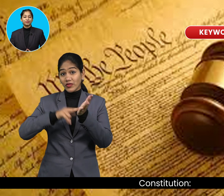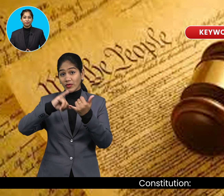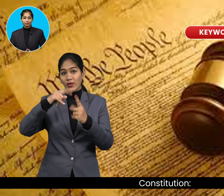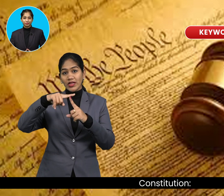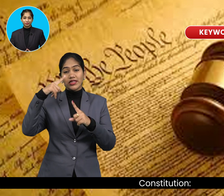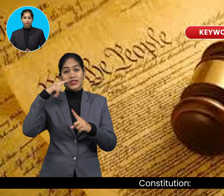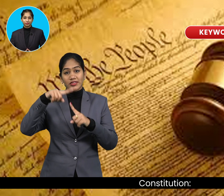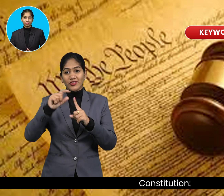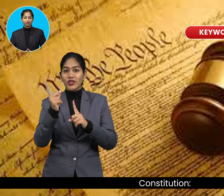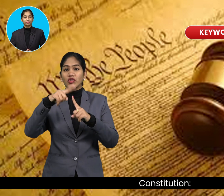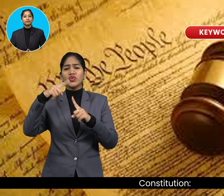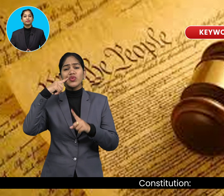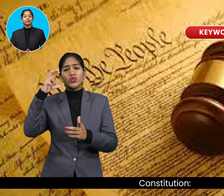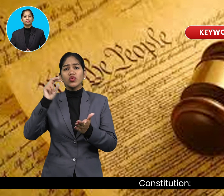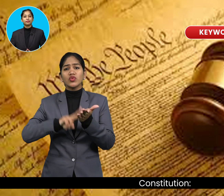Constitution.